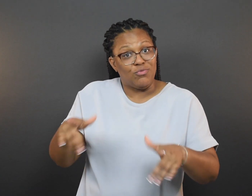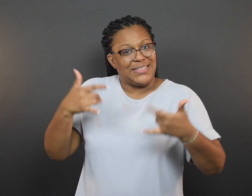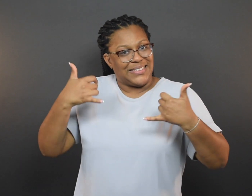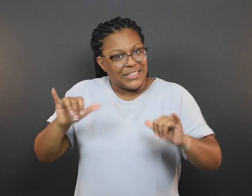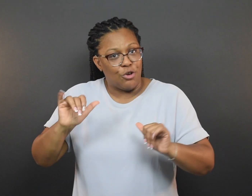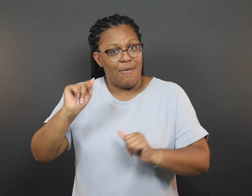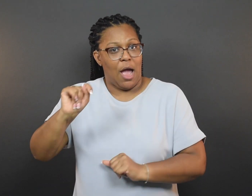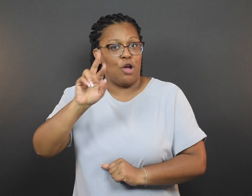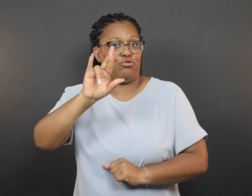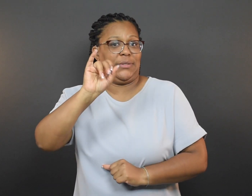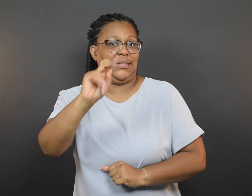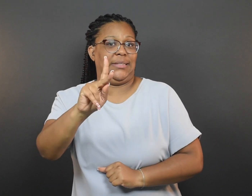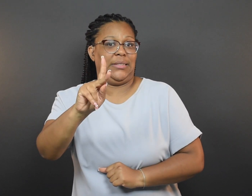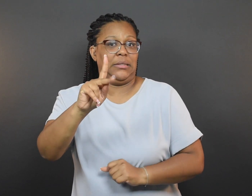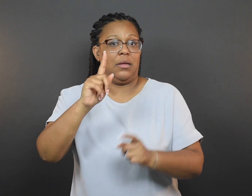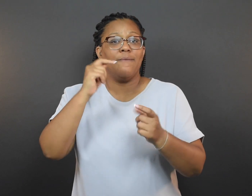long-term complications.